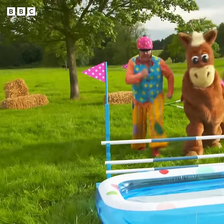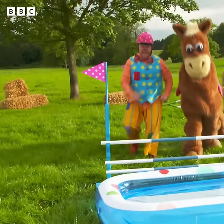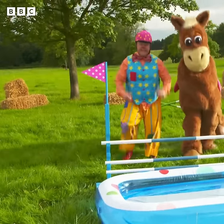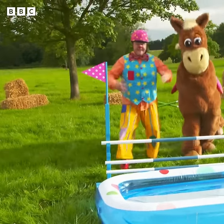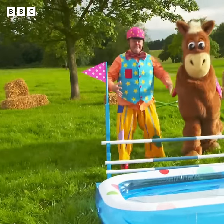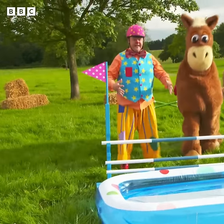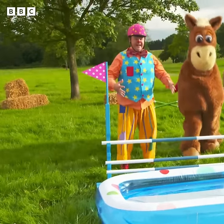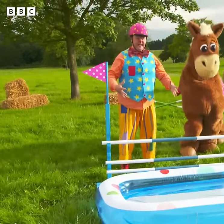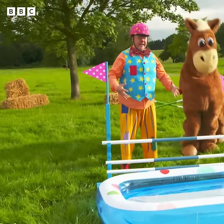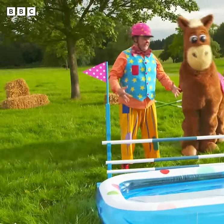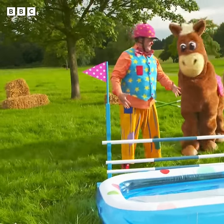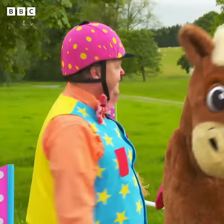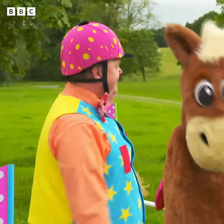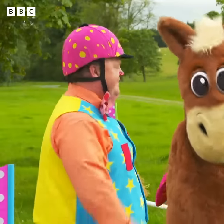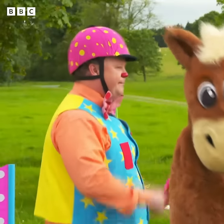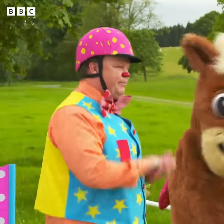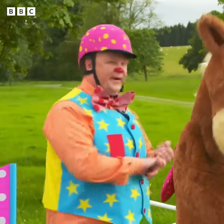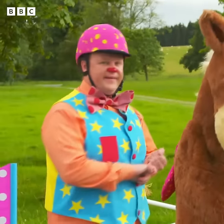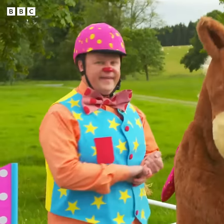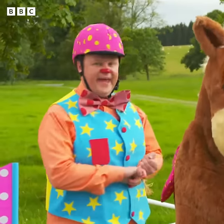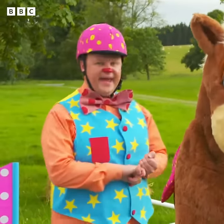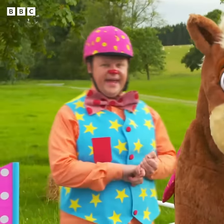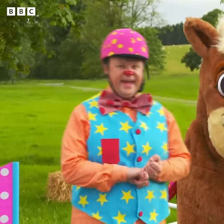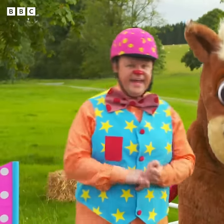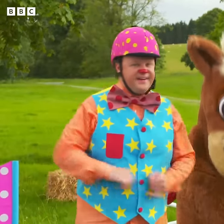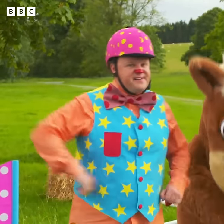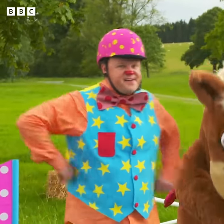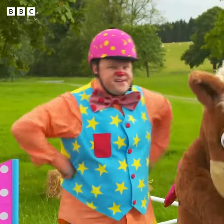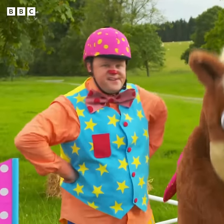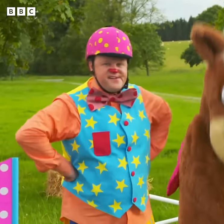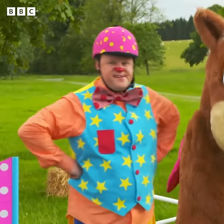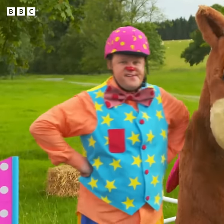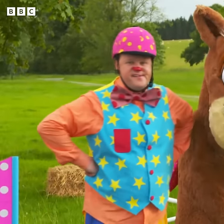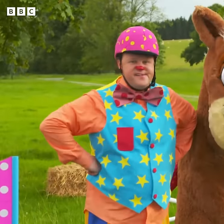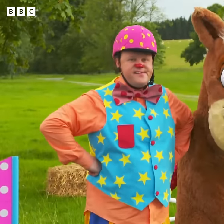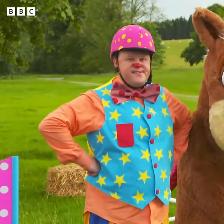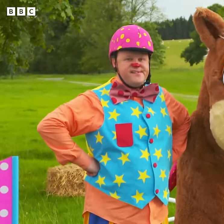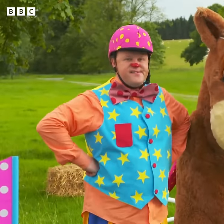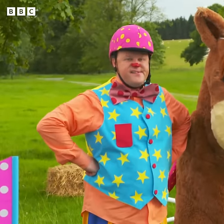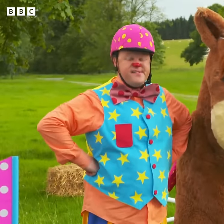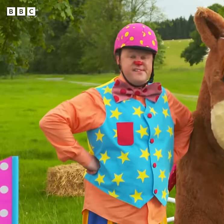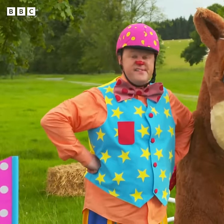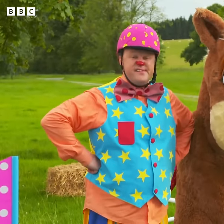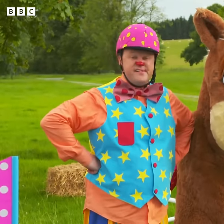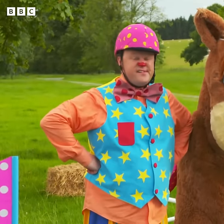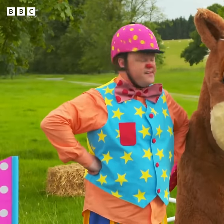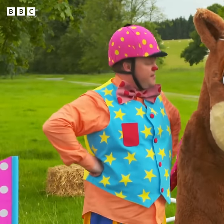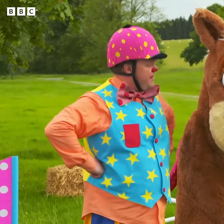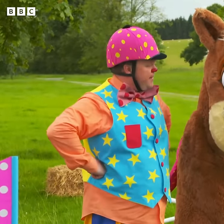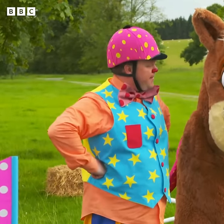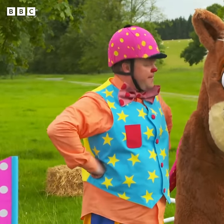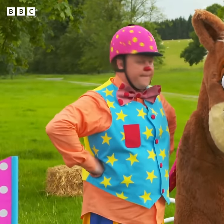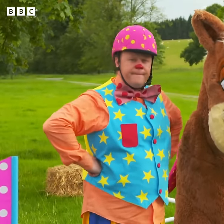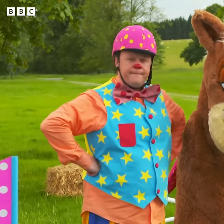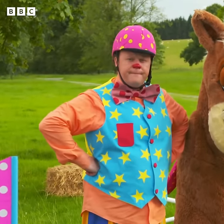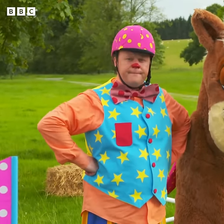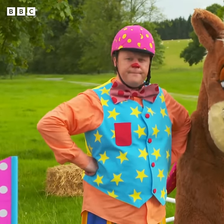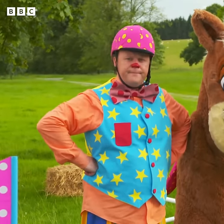One, two, three, let's go! Spotty! Funny, Spotty. Try one last time,